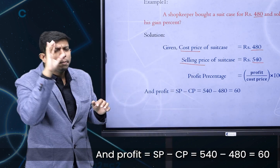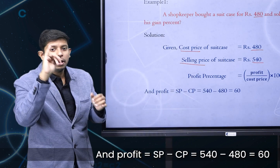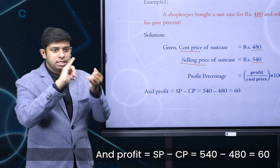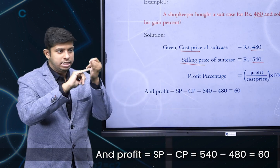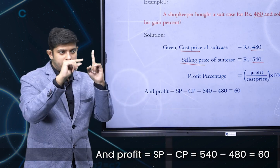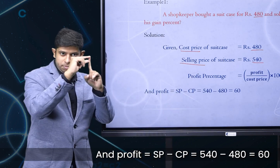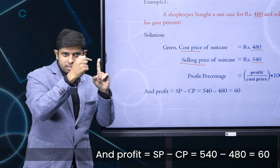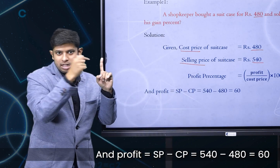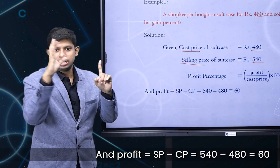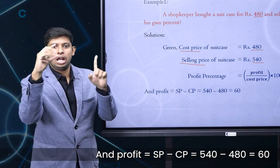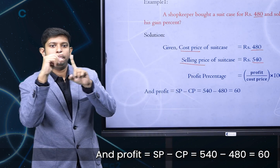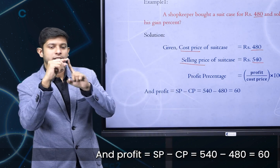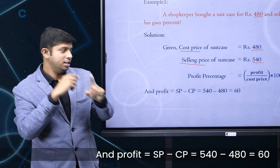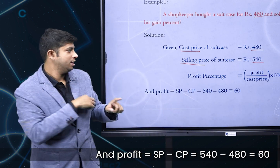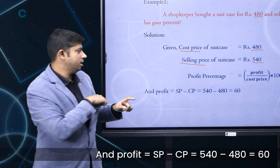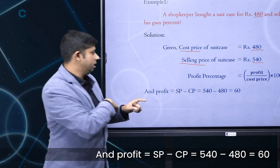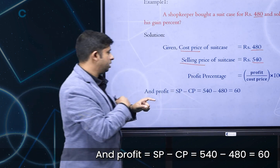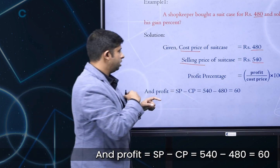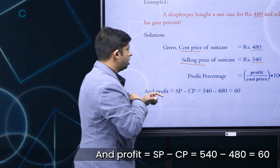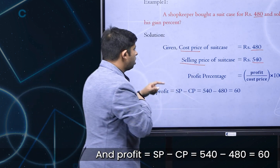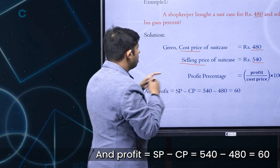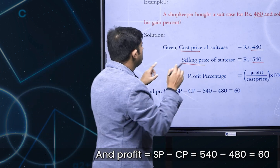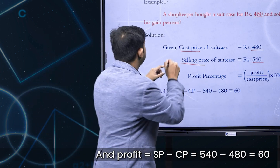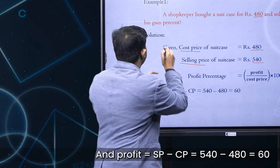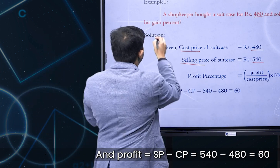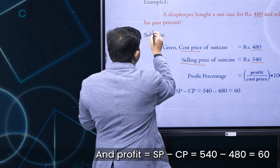And profit is equal to SP minus CP equals to 540